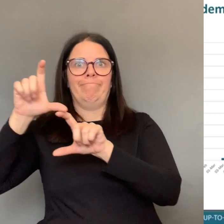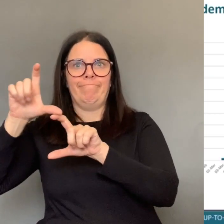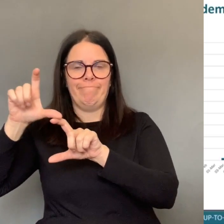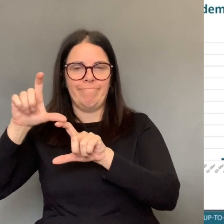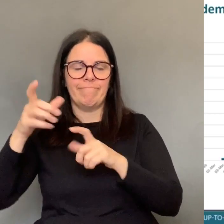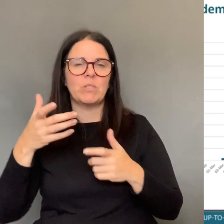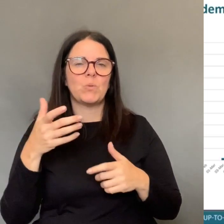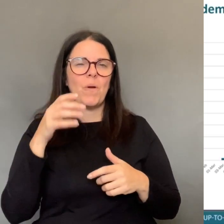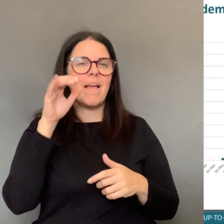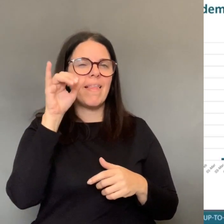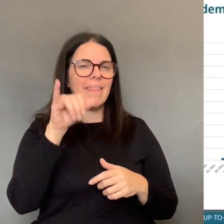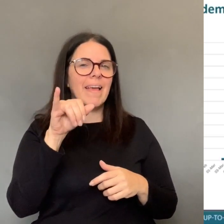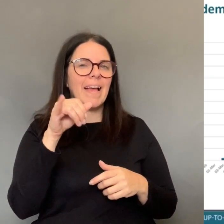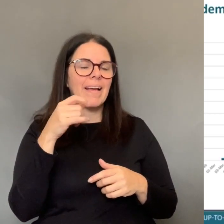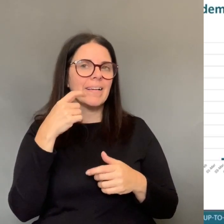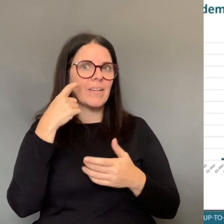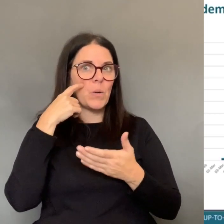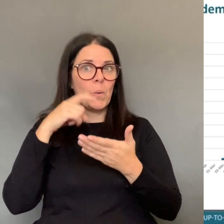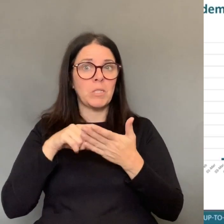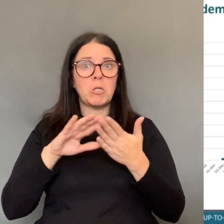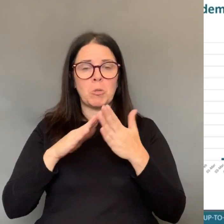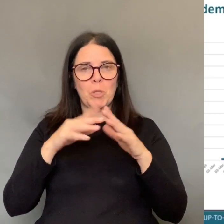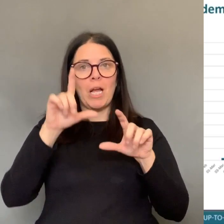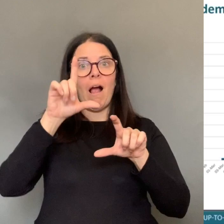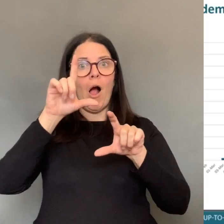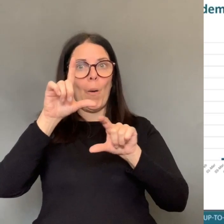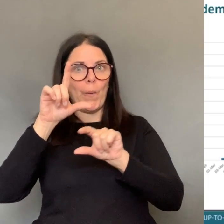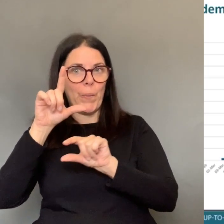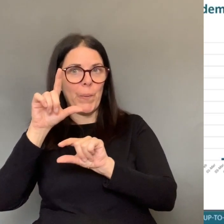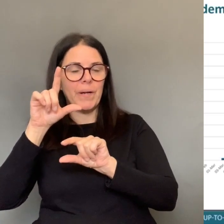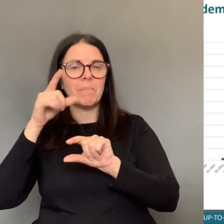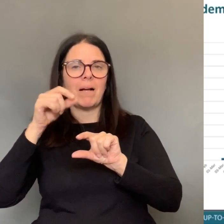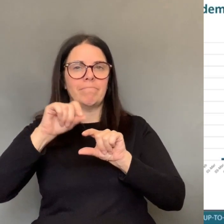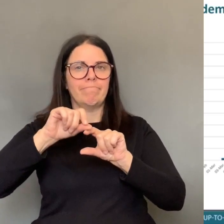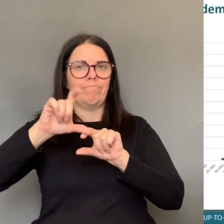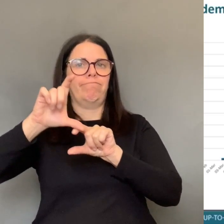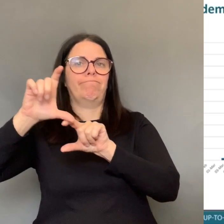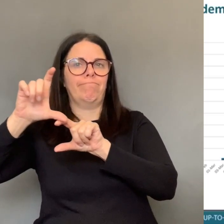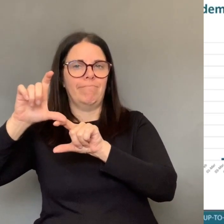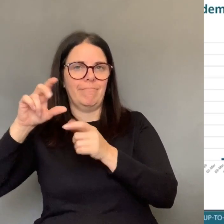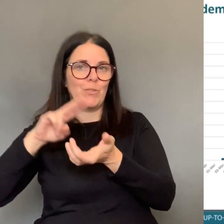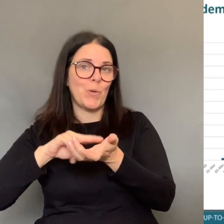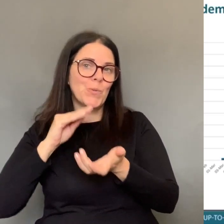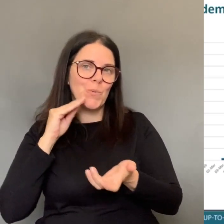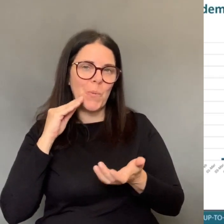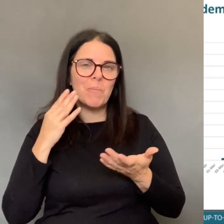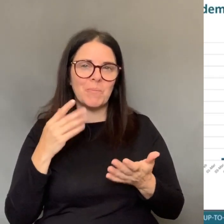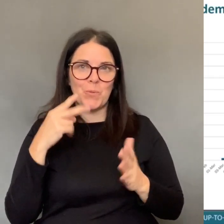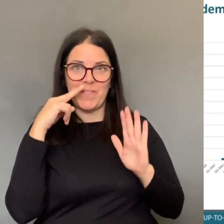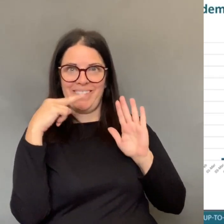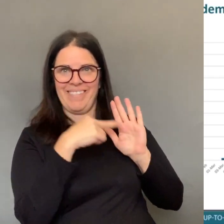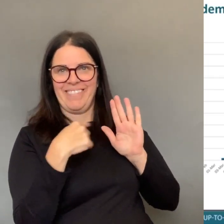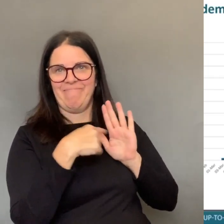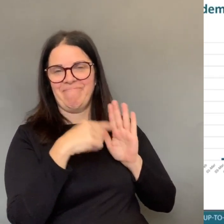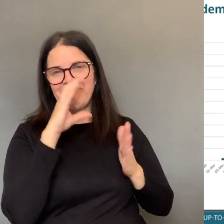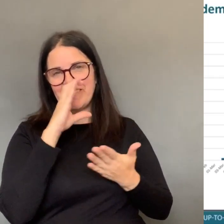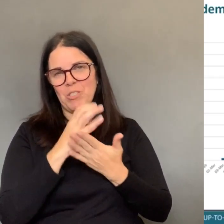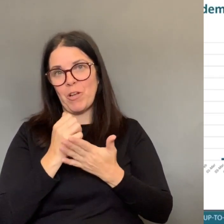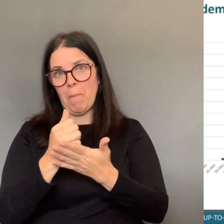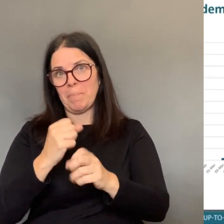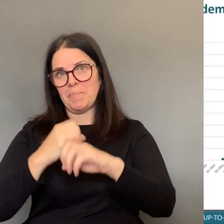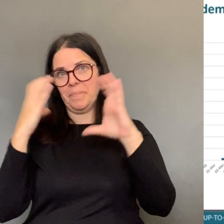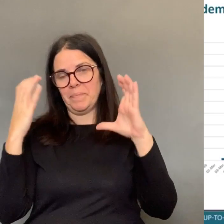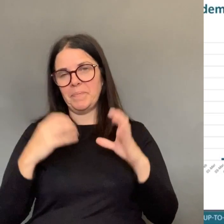And in those settings where there is still being trends there, is it happening in grocery stores or is it happening in a certain specific